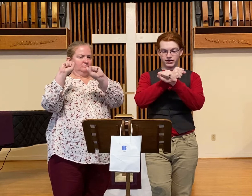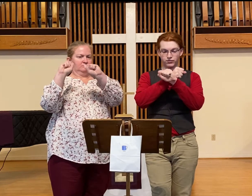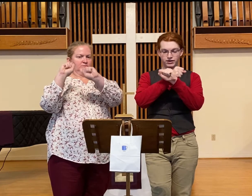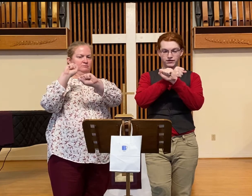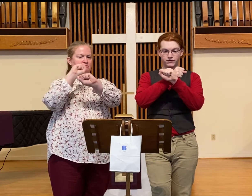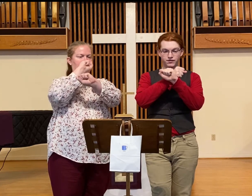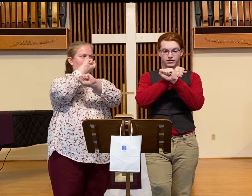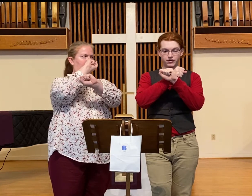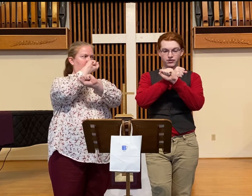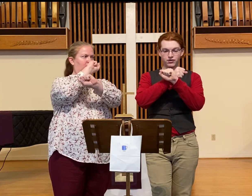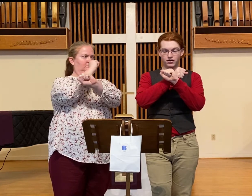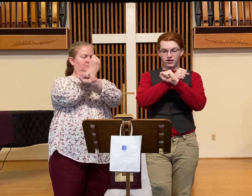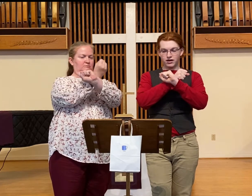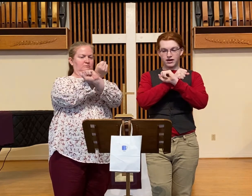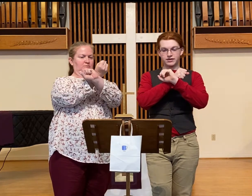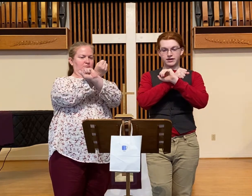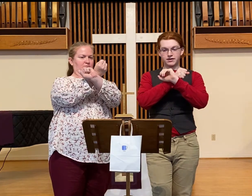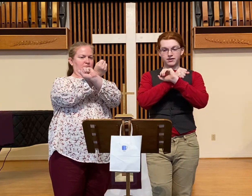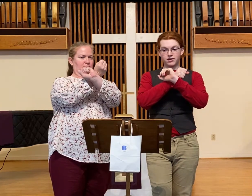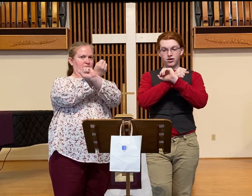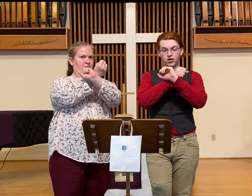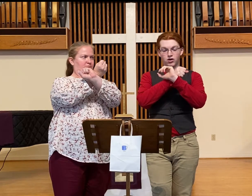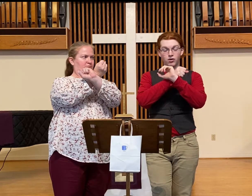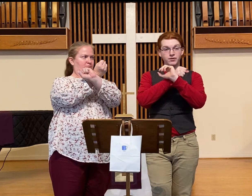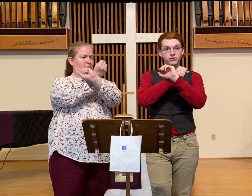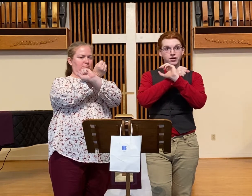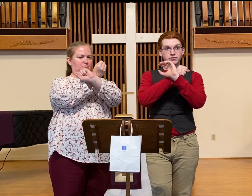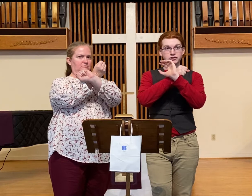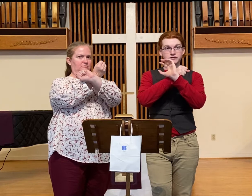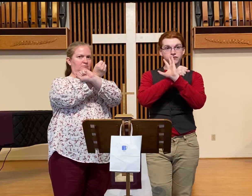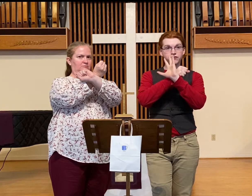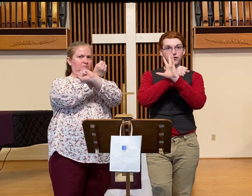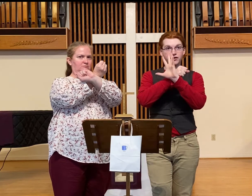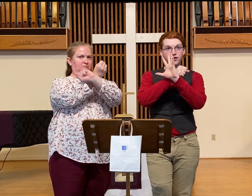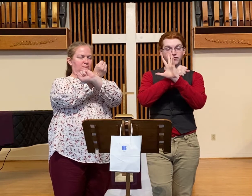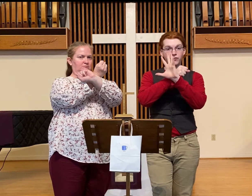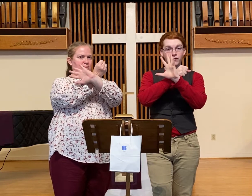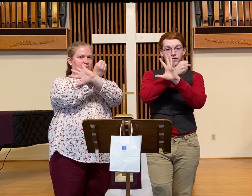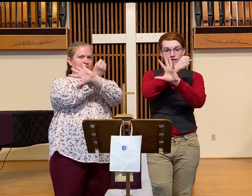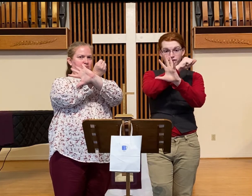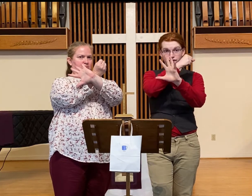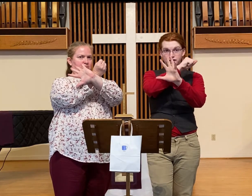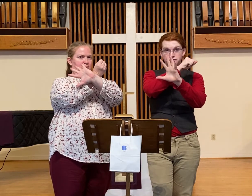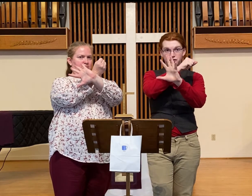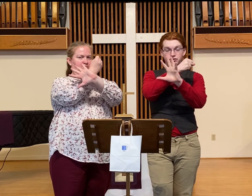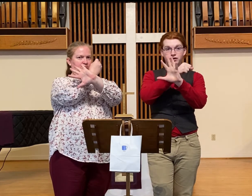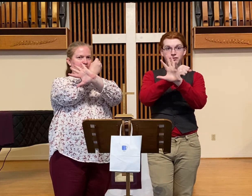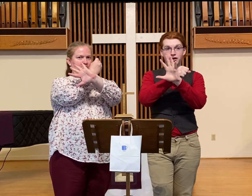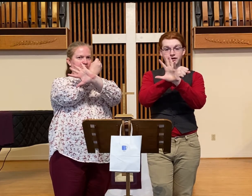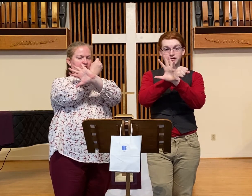one in front of the other, and then open the one which is in front of this one, the one behind